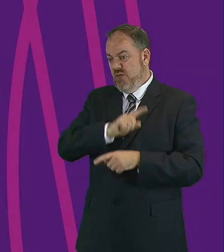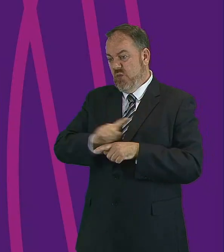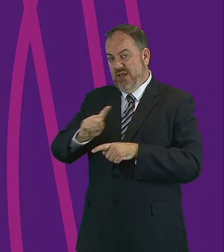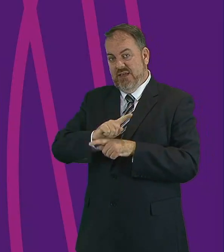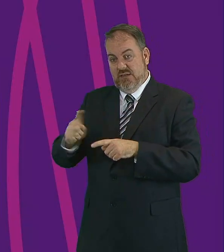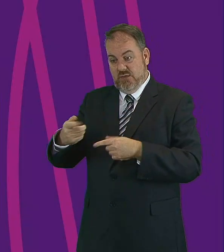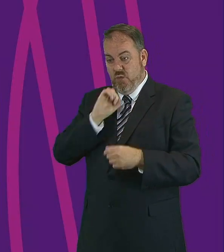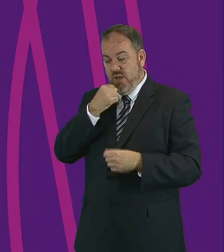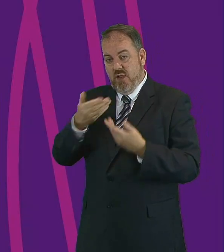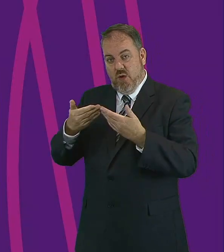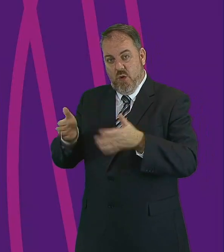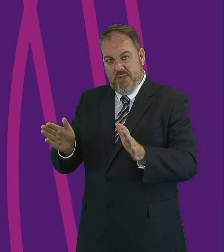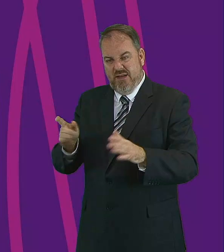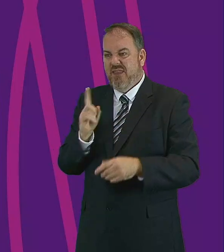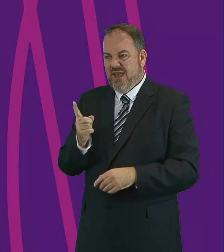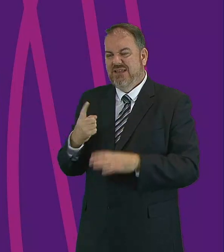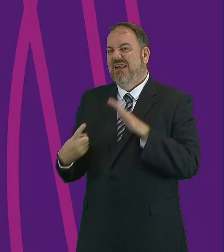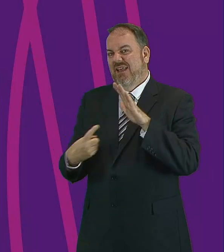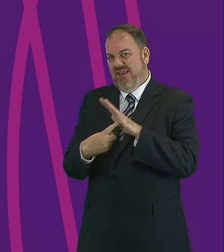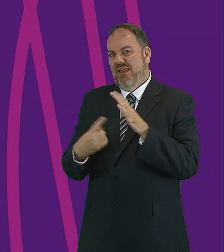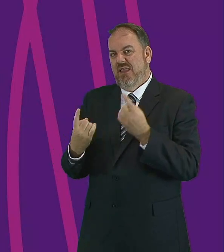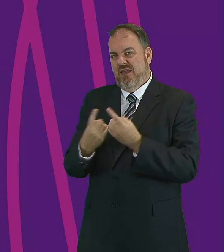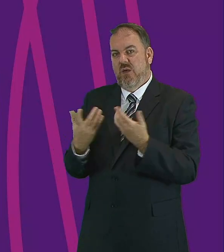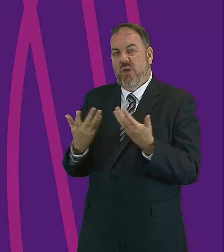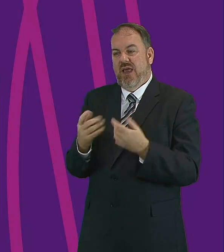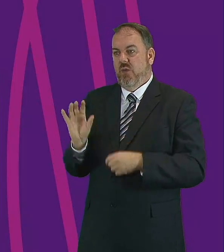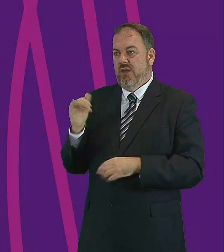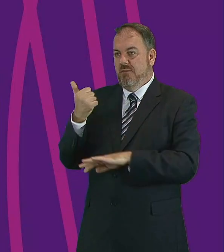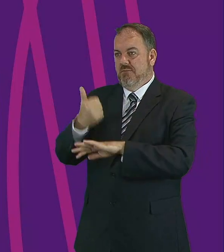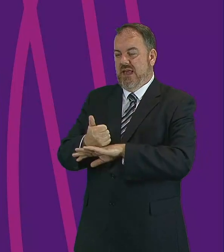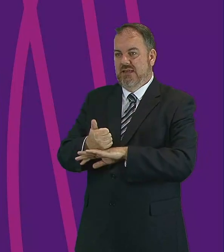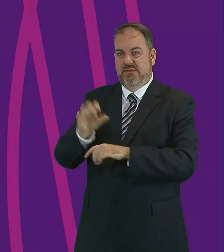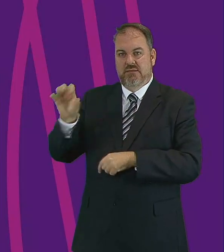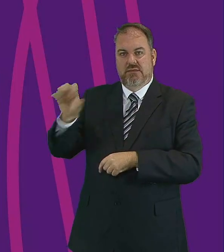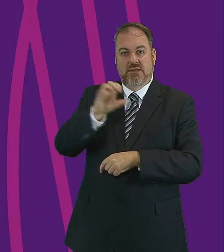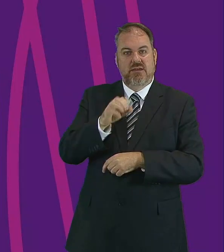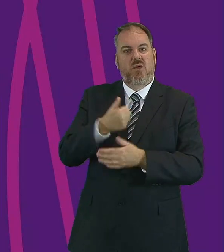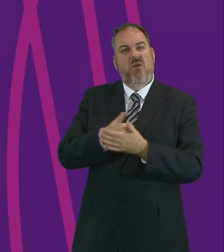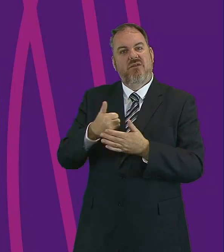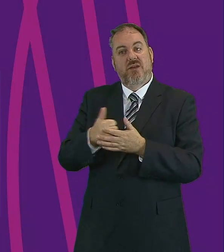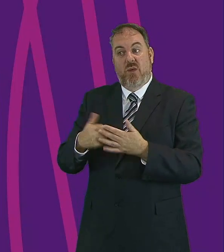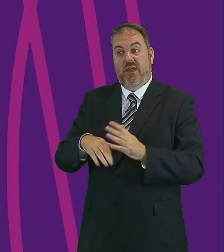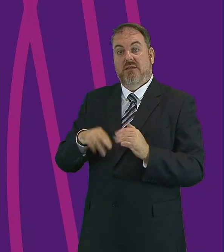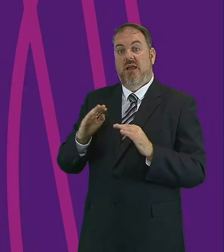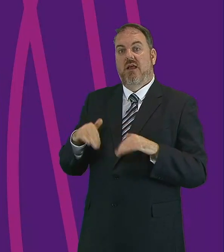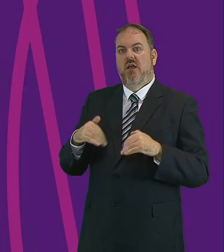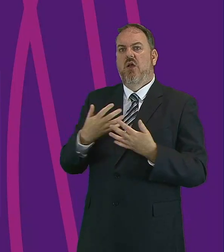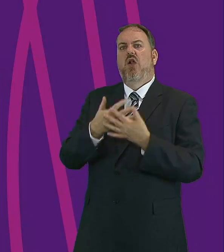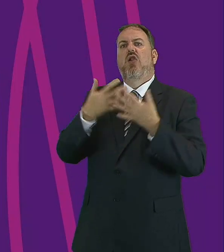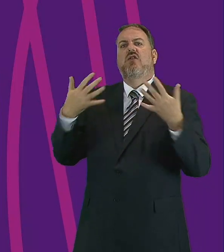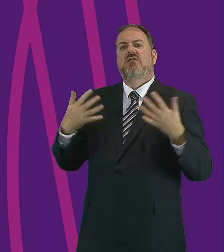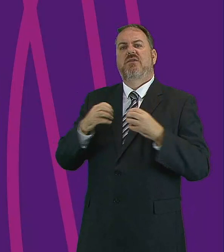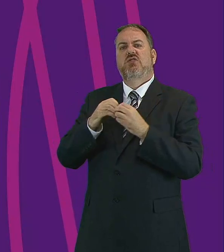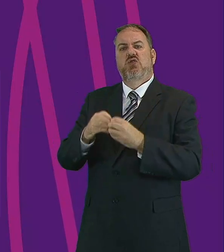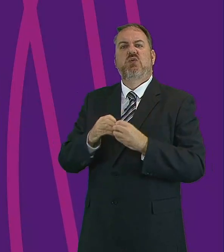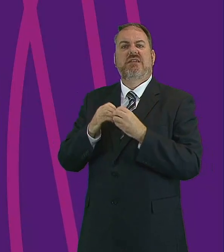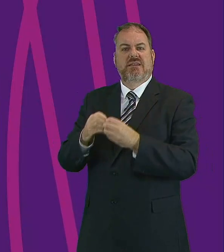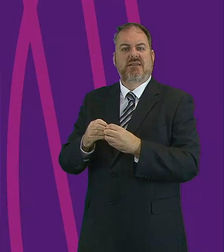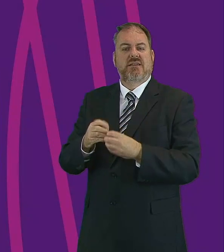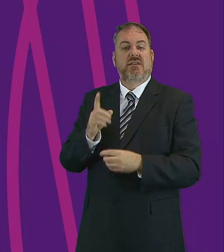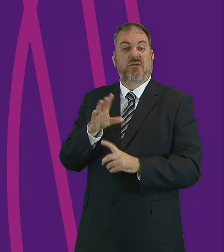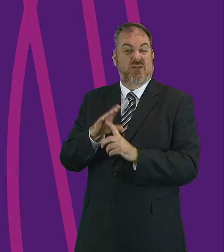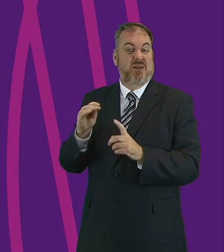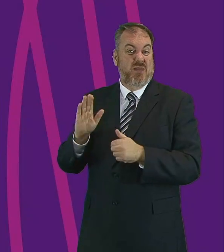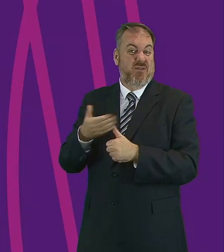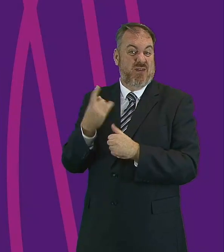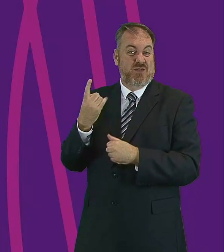key and principal priority for the location of those is where there are student populations, and indeed it's no accident and no coincidence that the first of